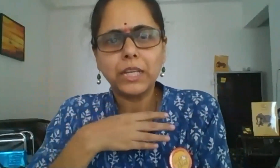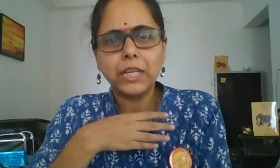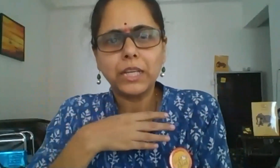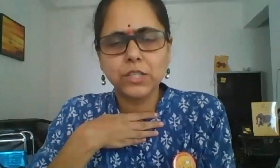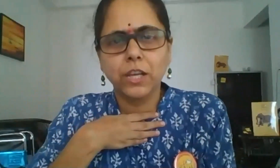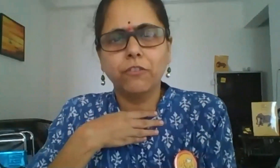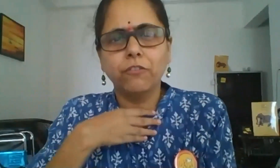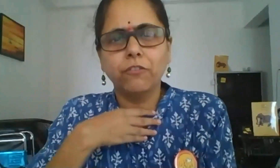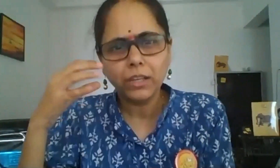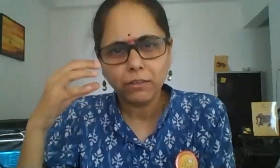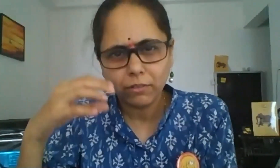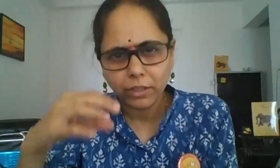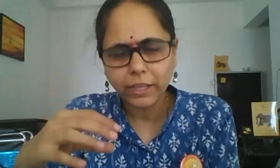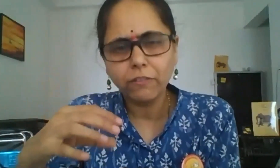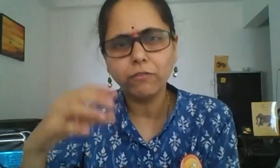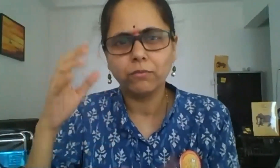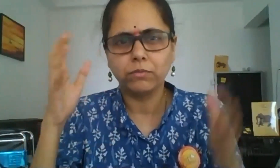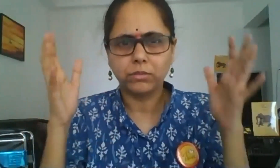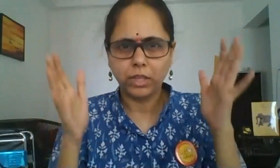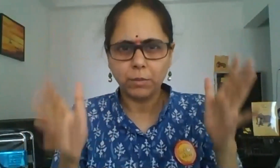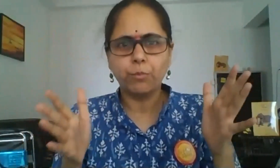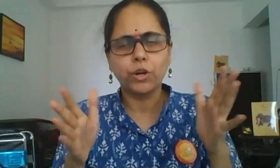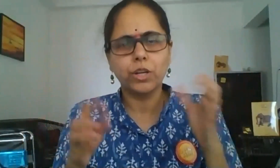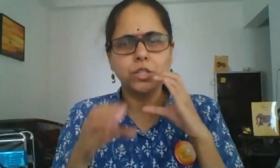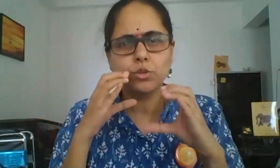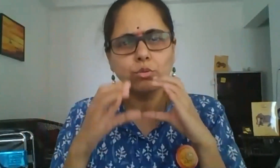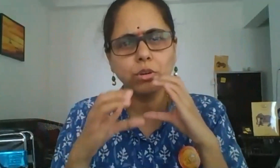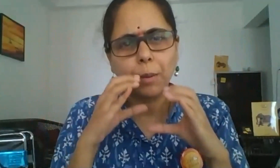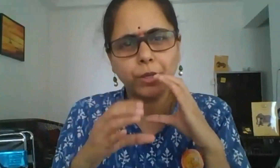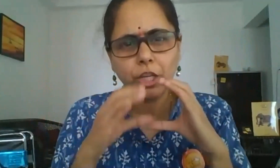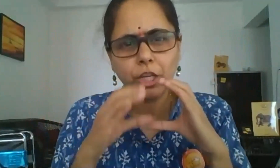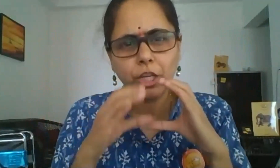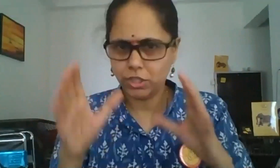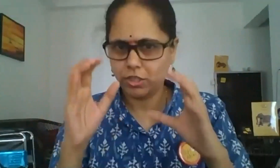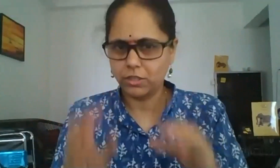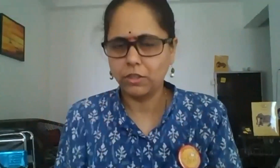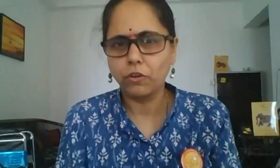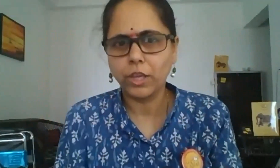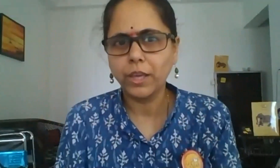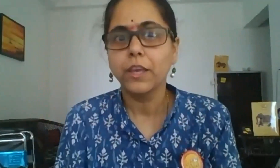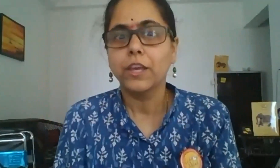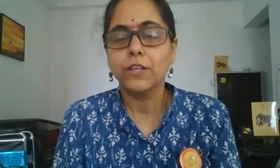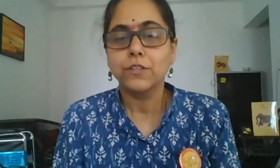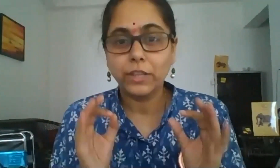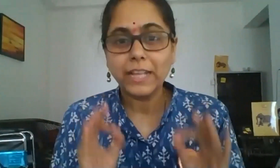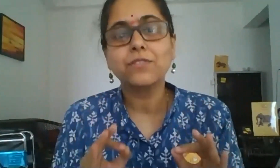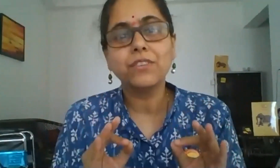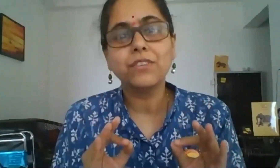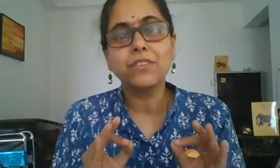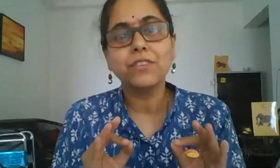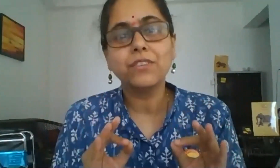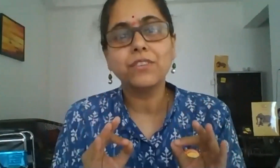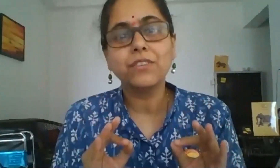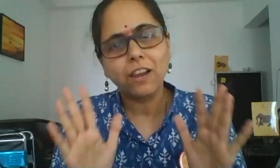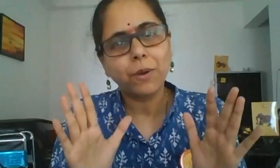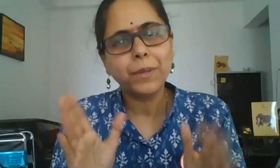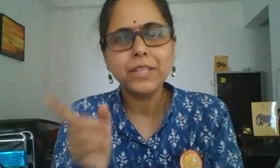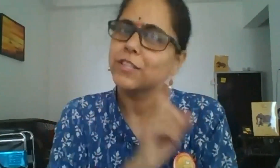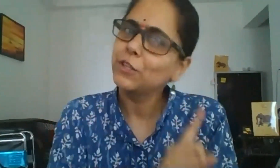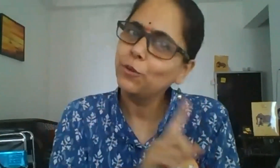is we give importance to communication. Okay, so that's when we say alphabets, you